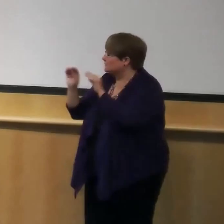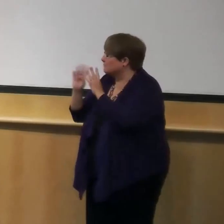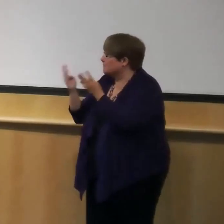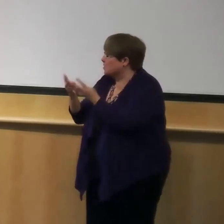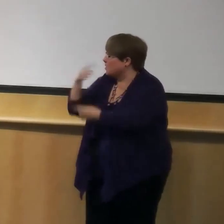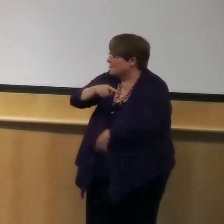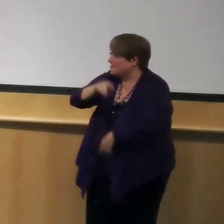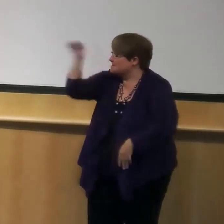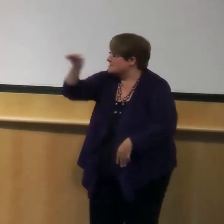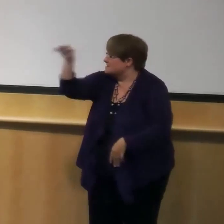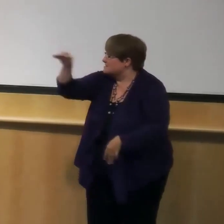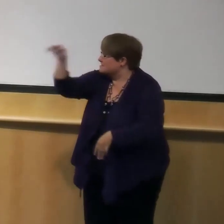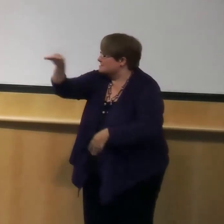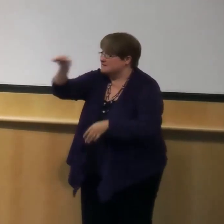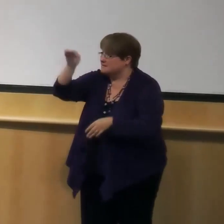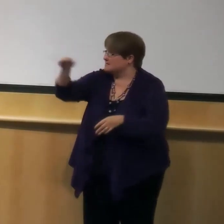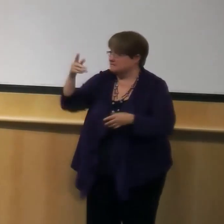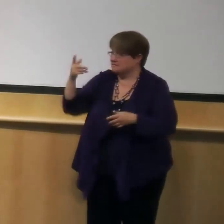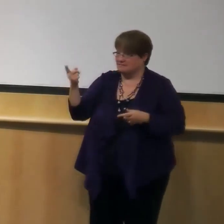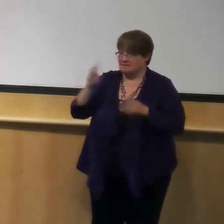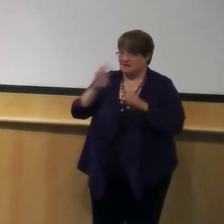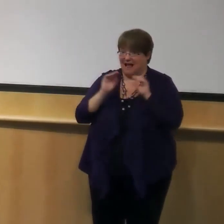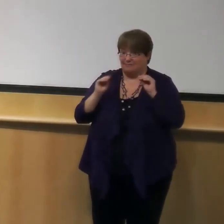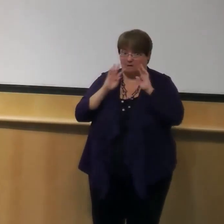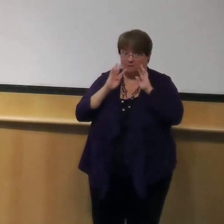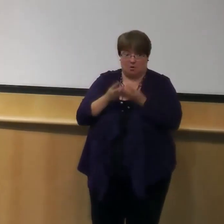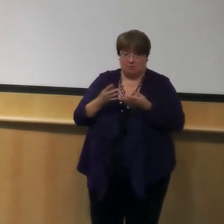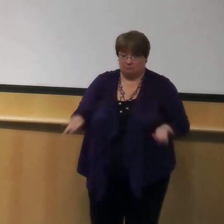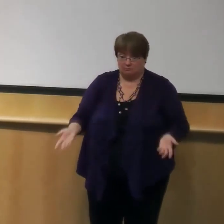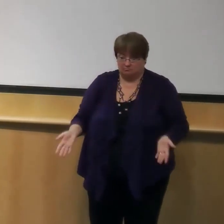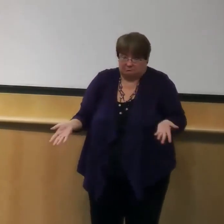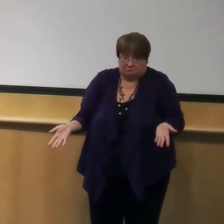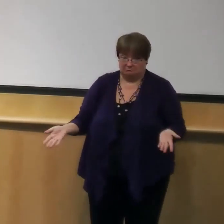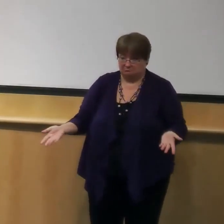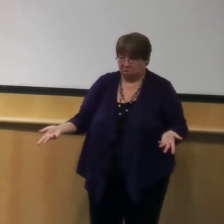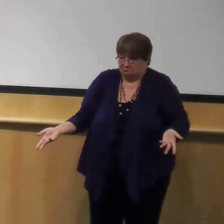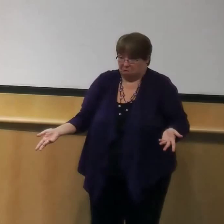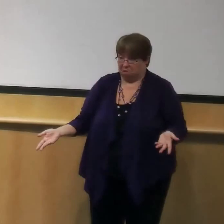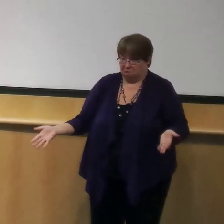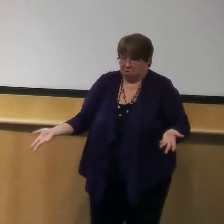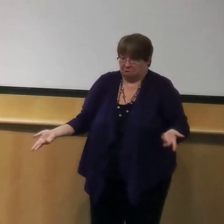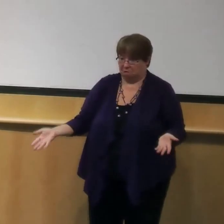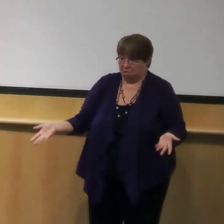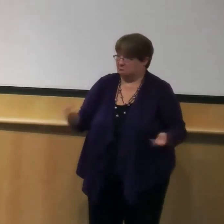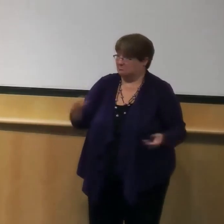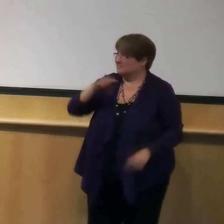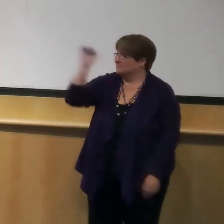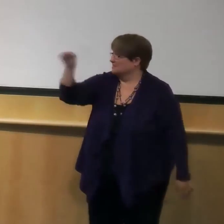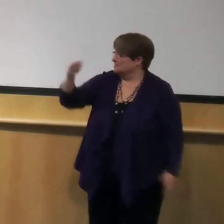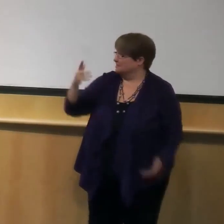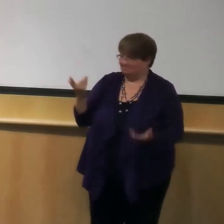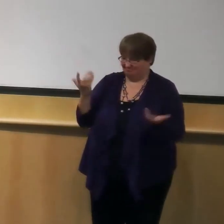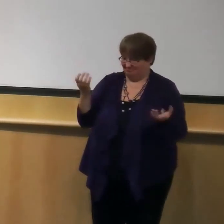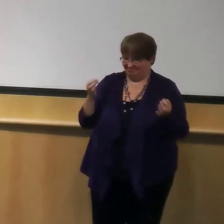school, the education board. They had been approaching the education board themselves, and the education board basically just didn't want to